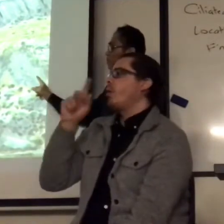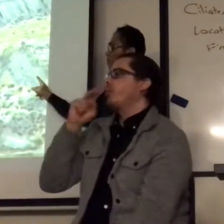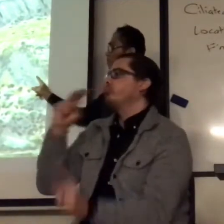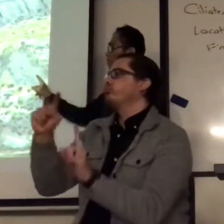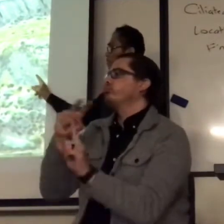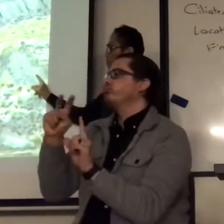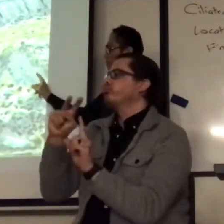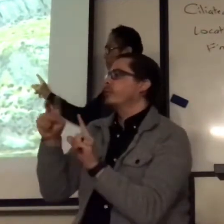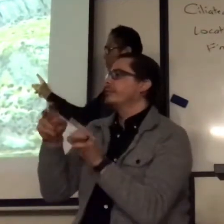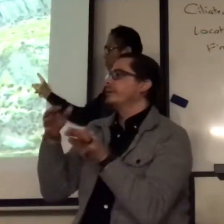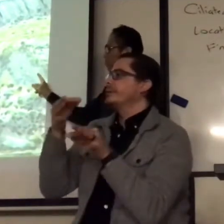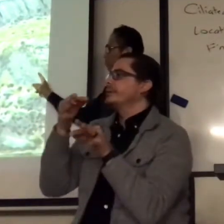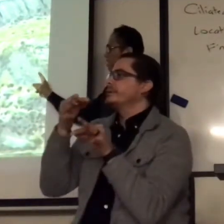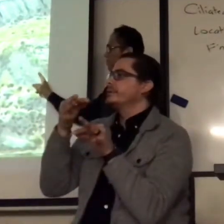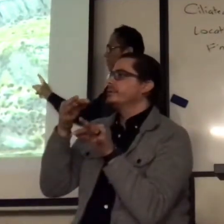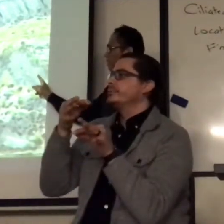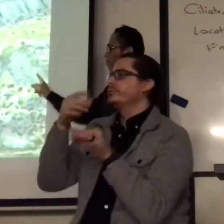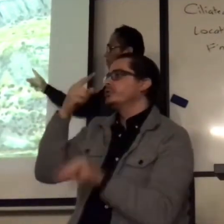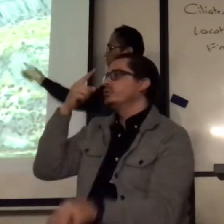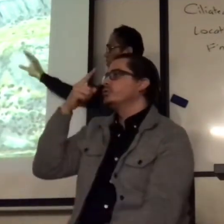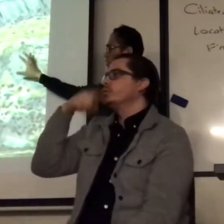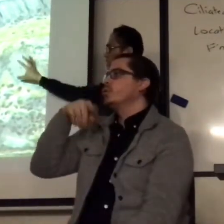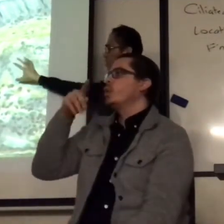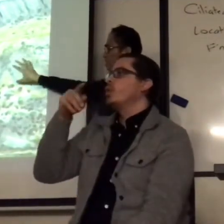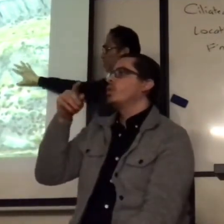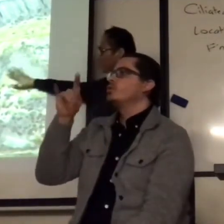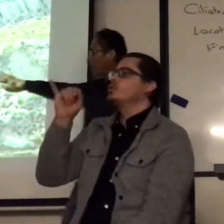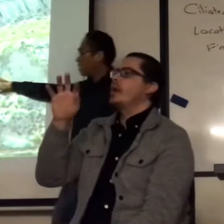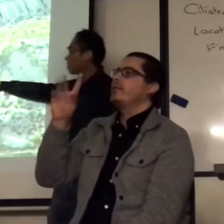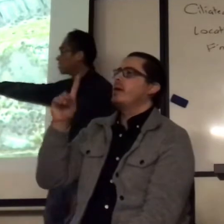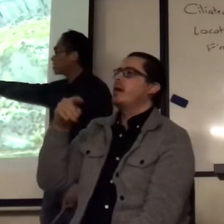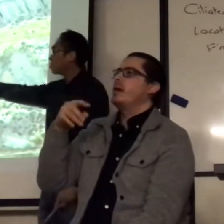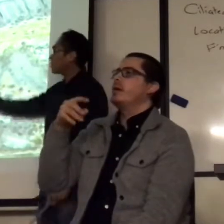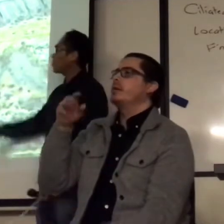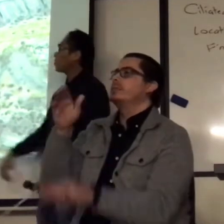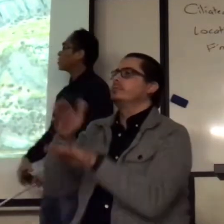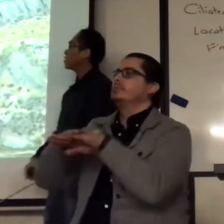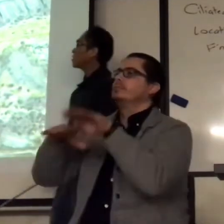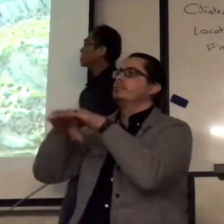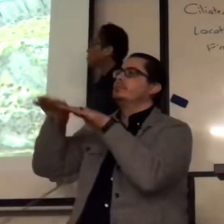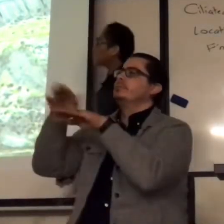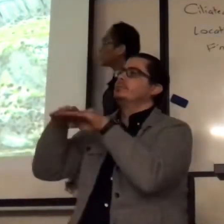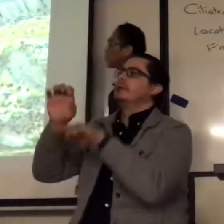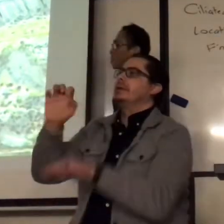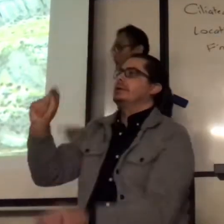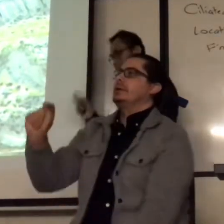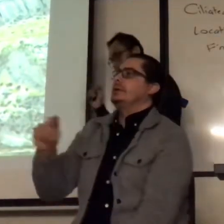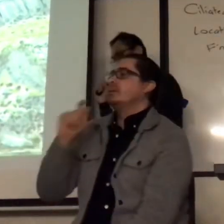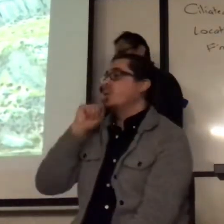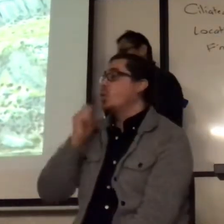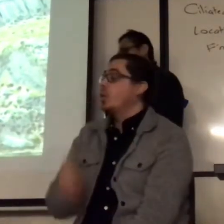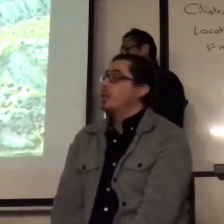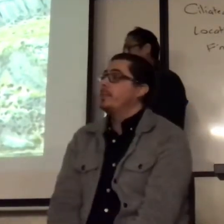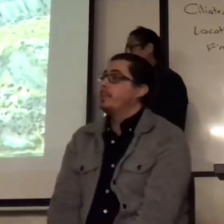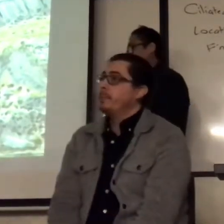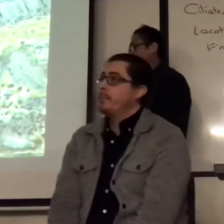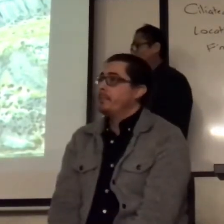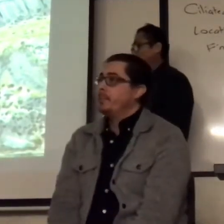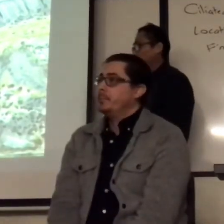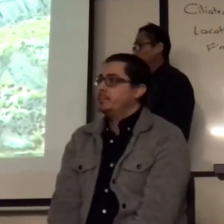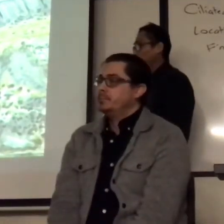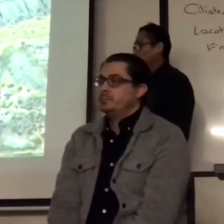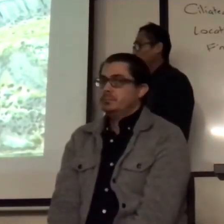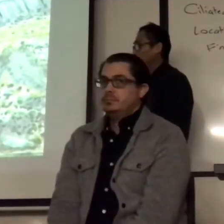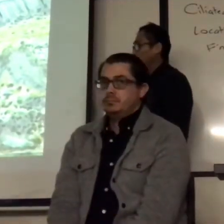of the of the pseudostratified columnar ET inside the gland here. It's pretty cool. Okay.